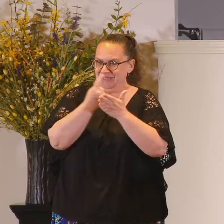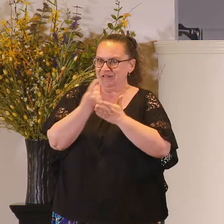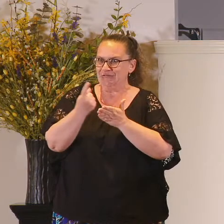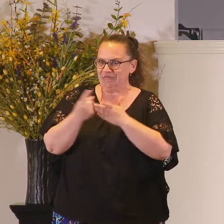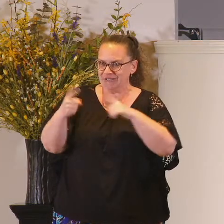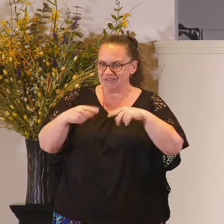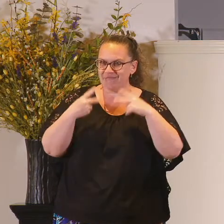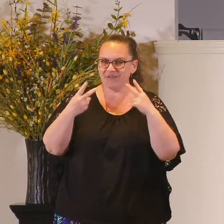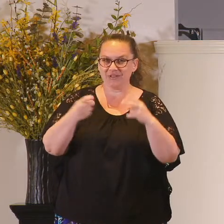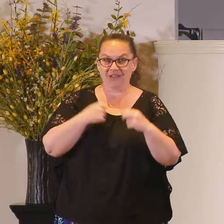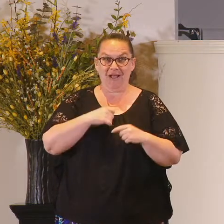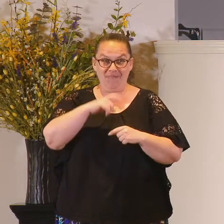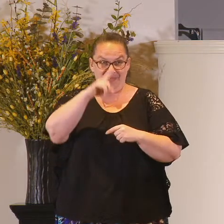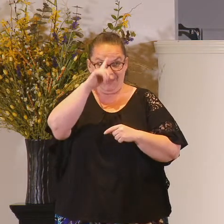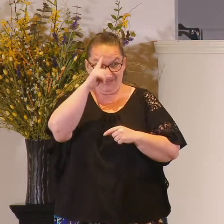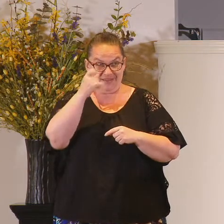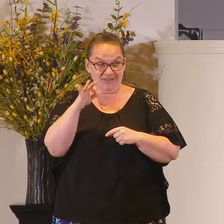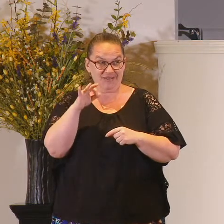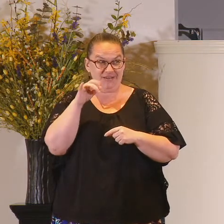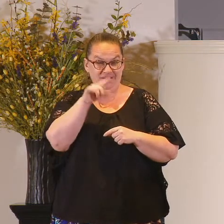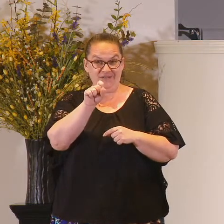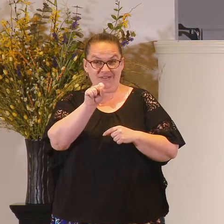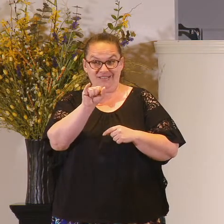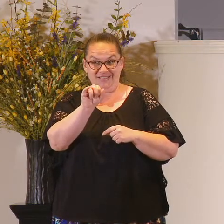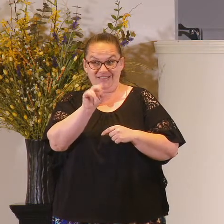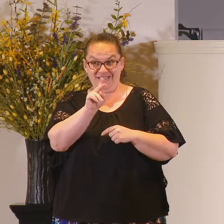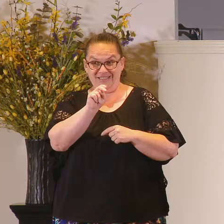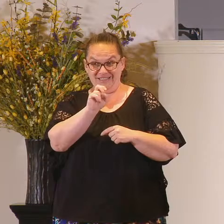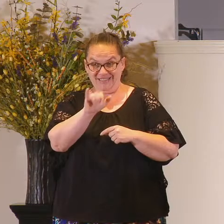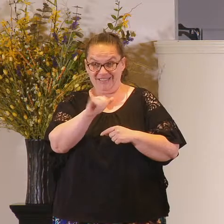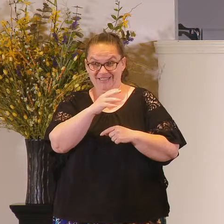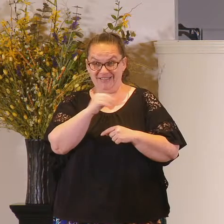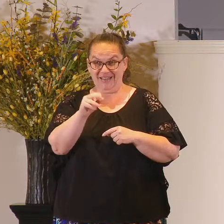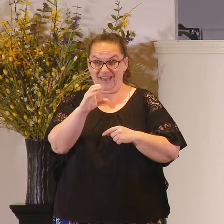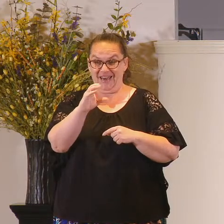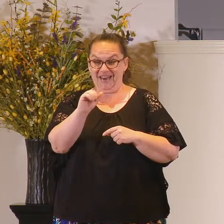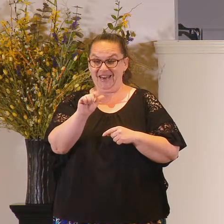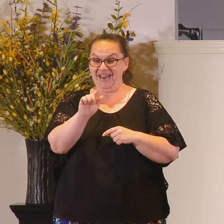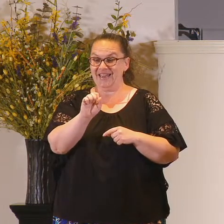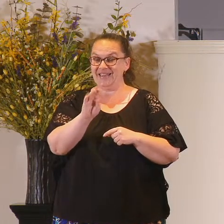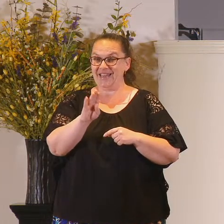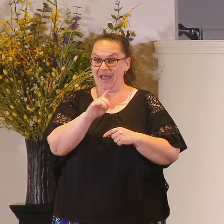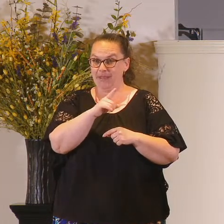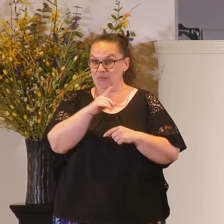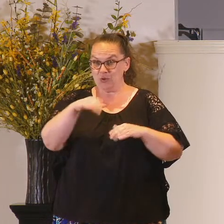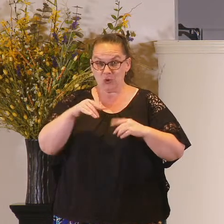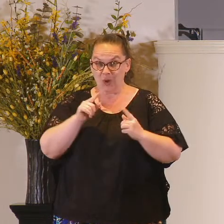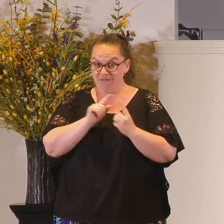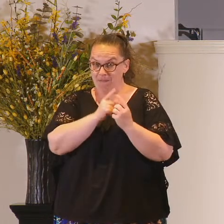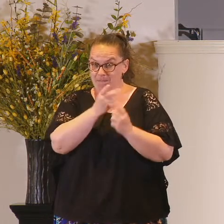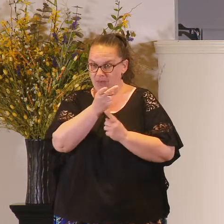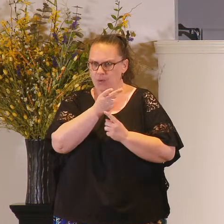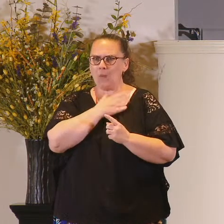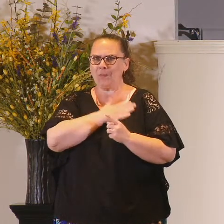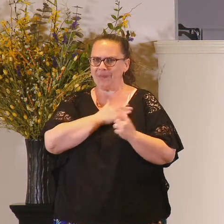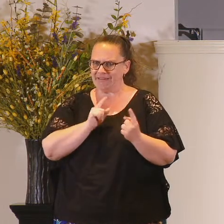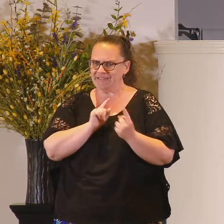I'm especially thinking of Sydney and Caleb. If you haven't met them, please